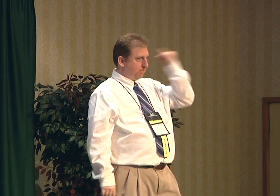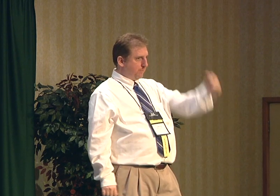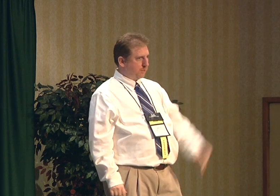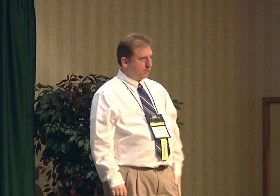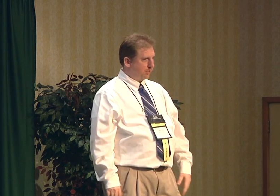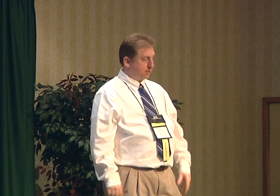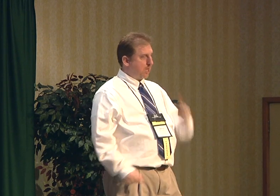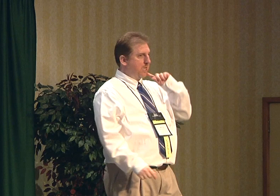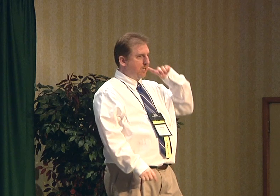there accompanying her.